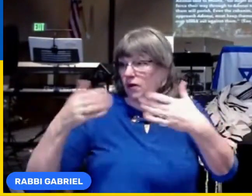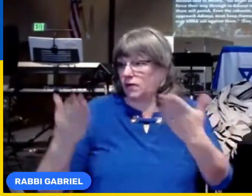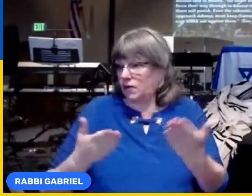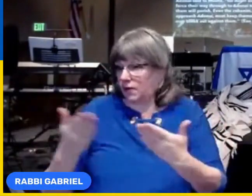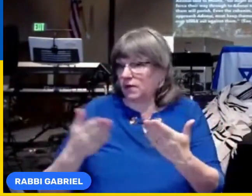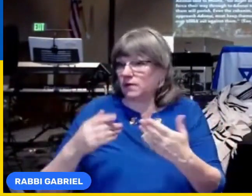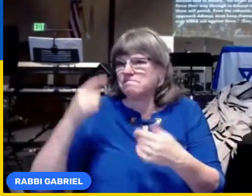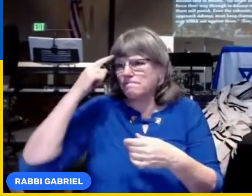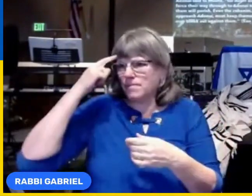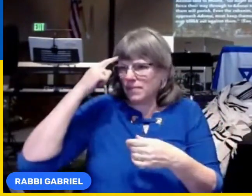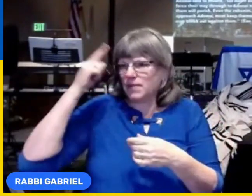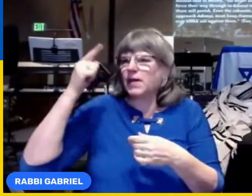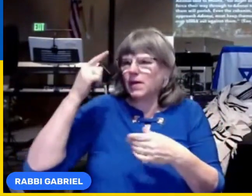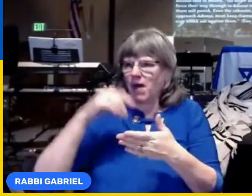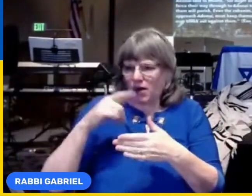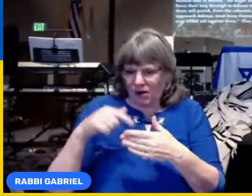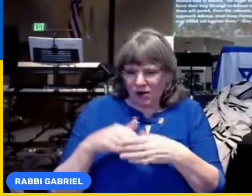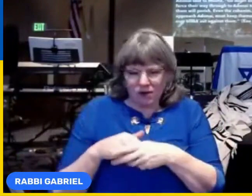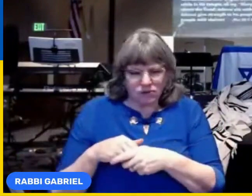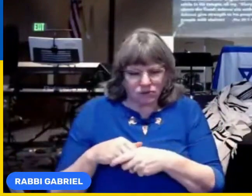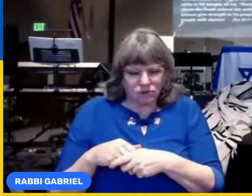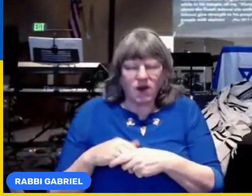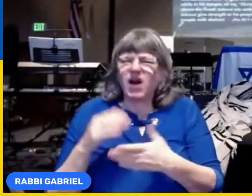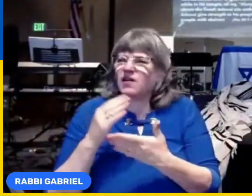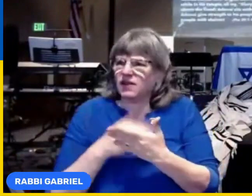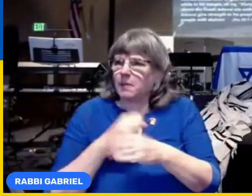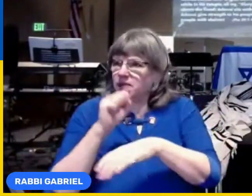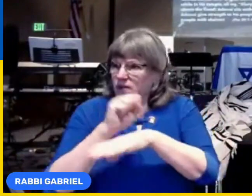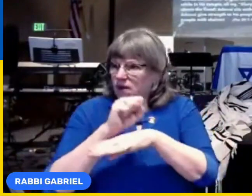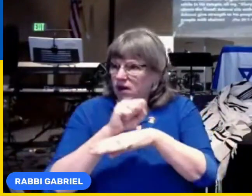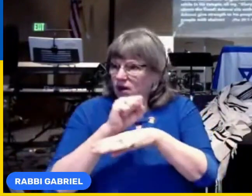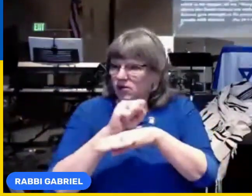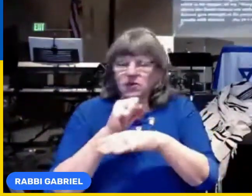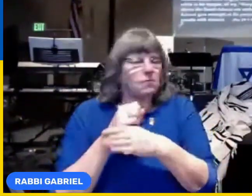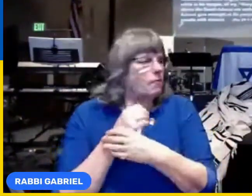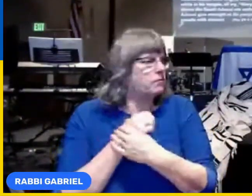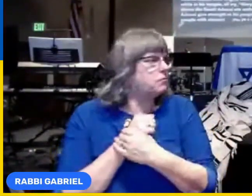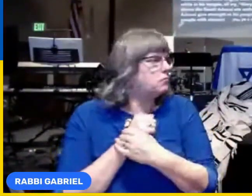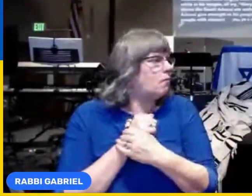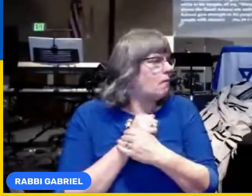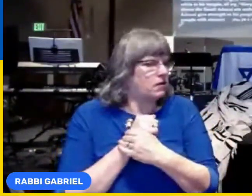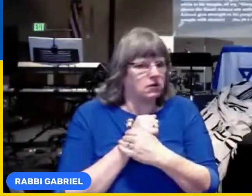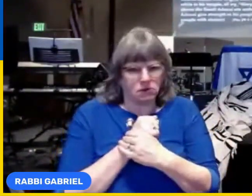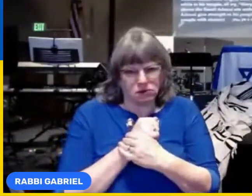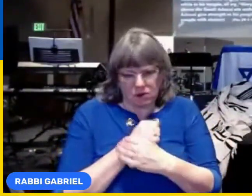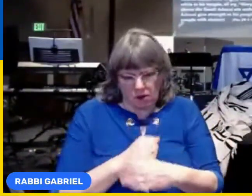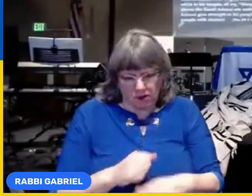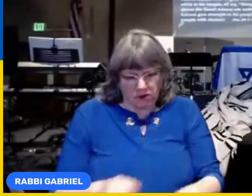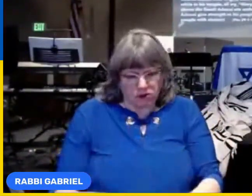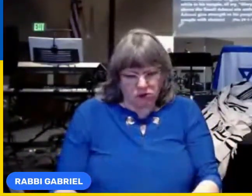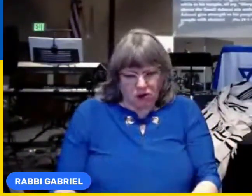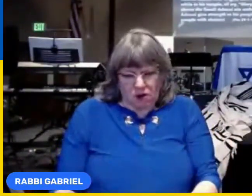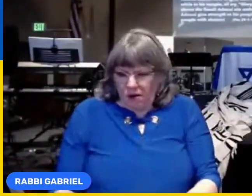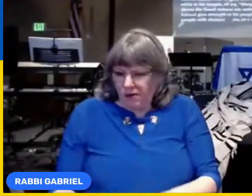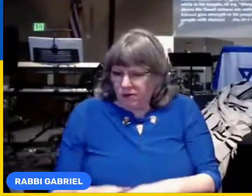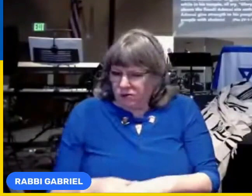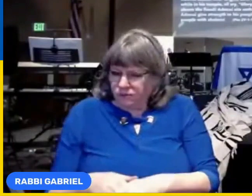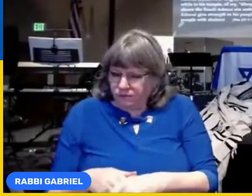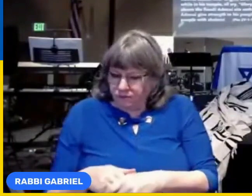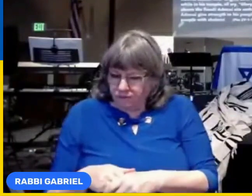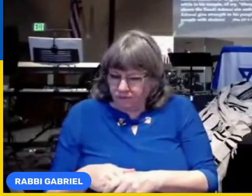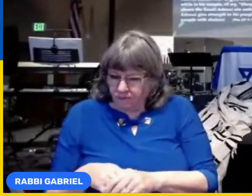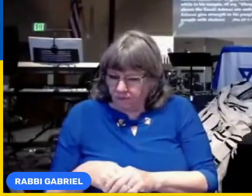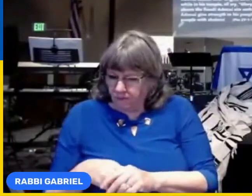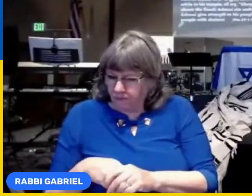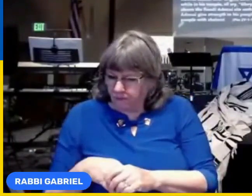when we have service. Some synagogues, is this Psalm 29? Yes. Some synagogues